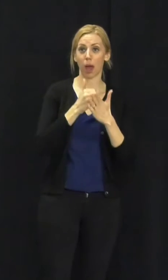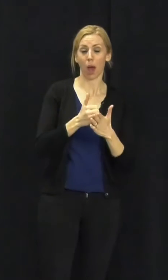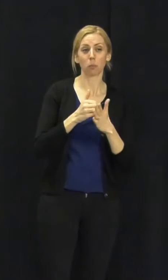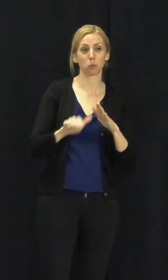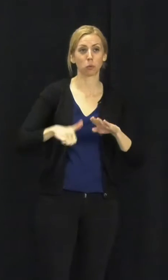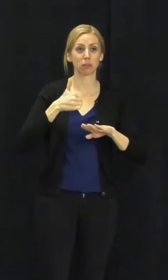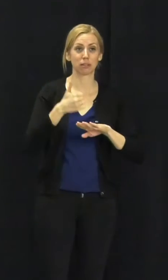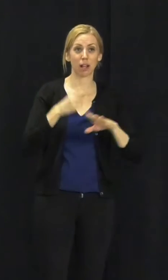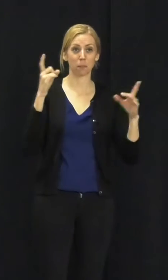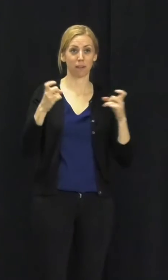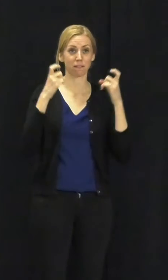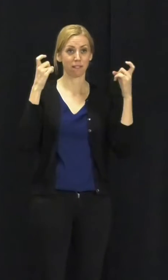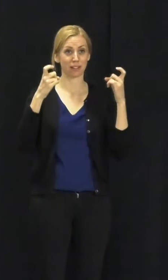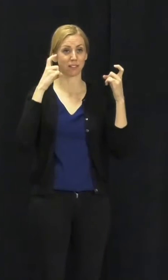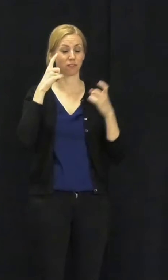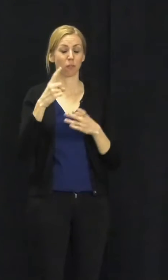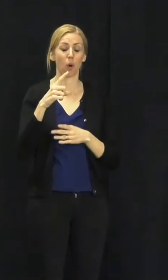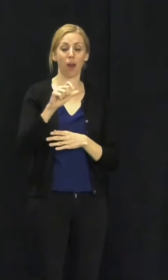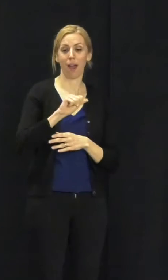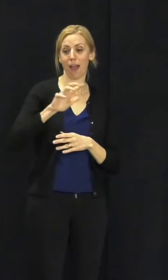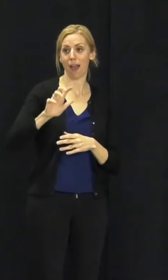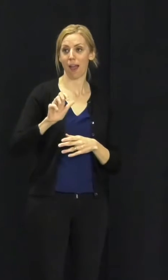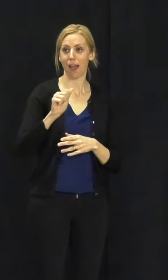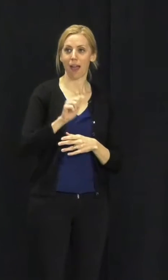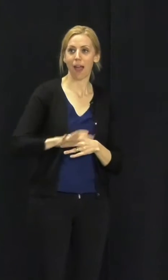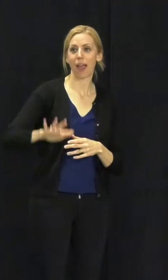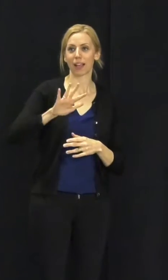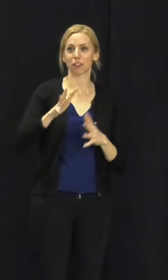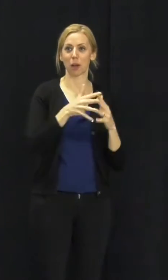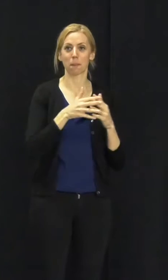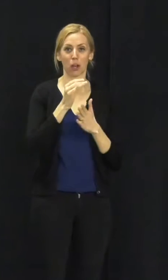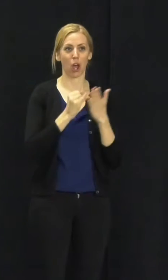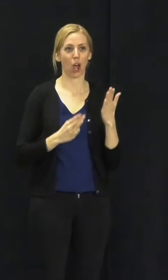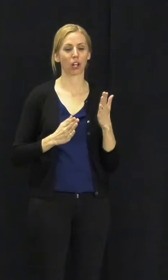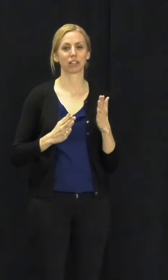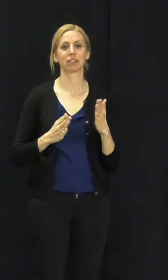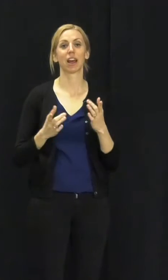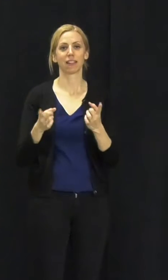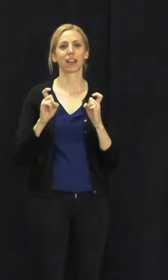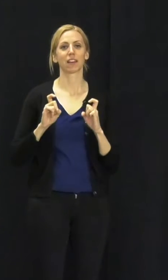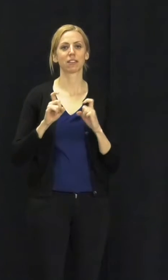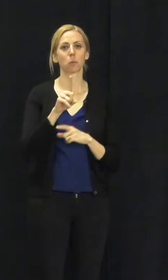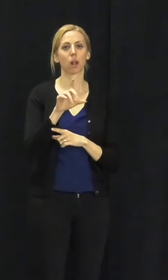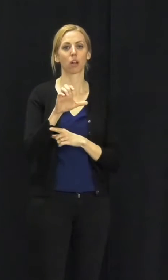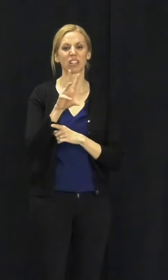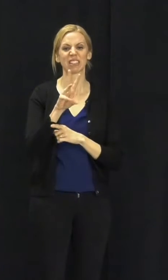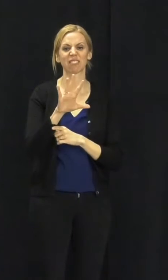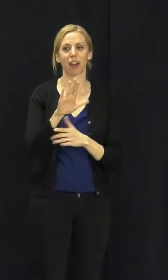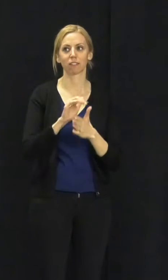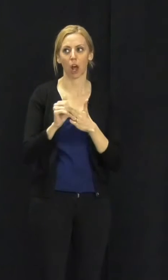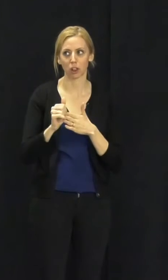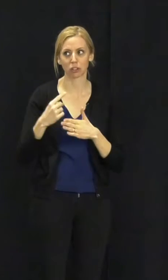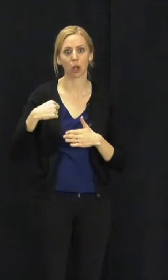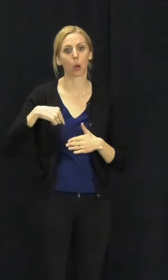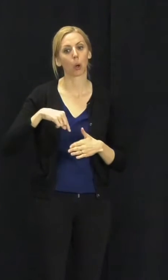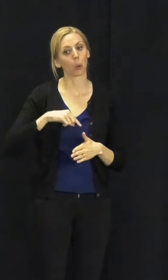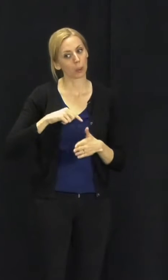time here is to help contextualize some of this work within the larger scope of state and national